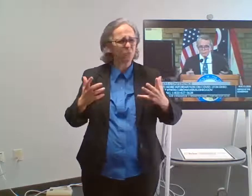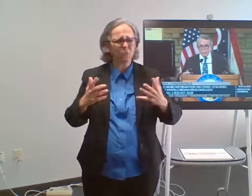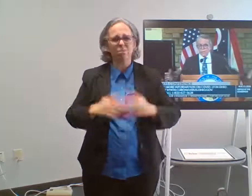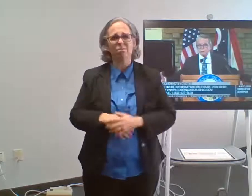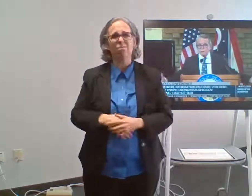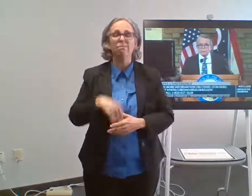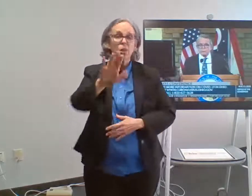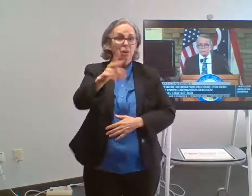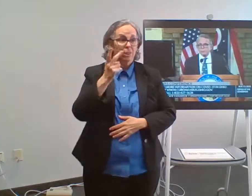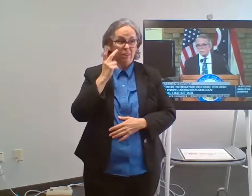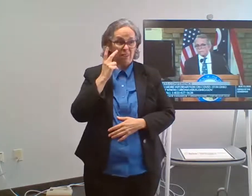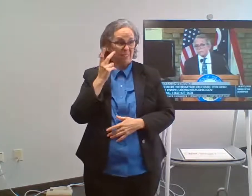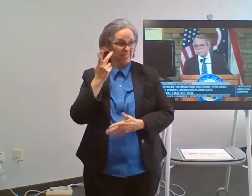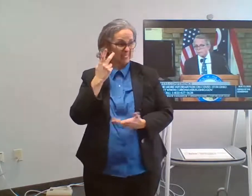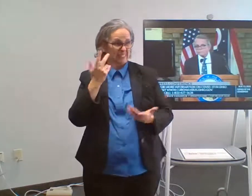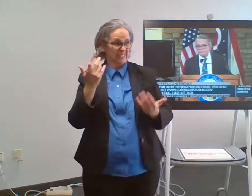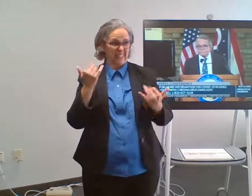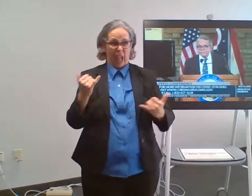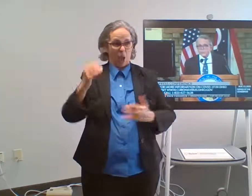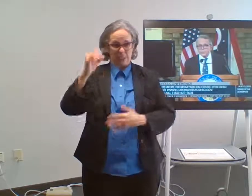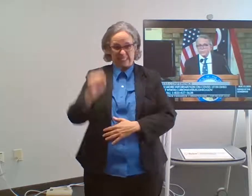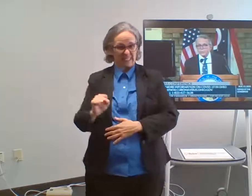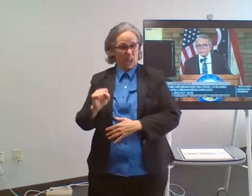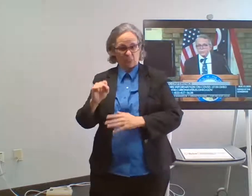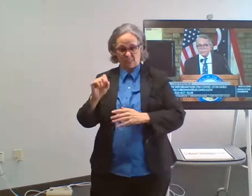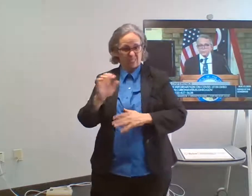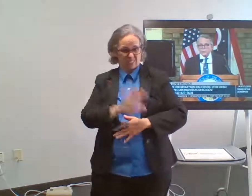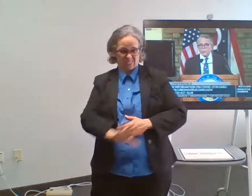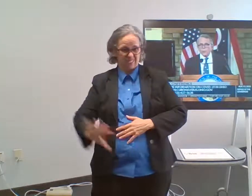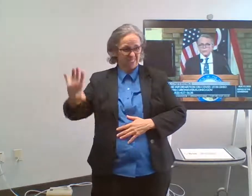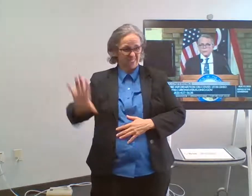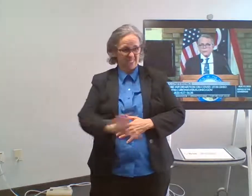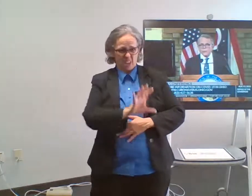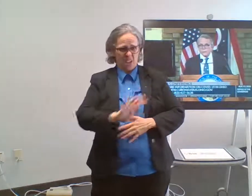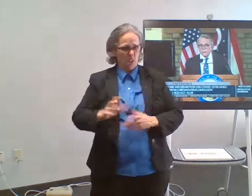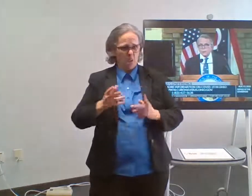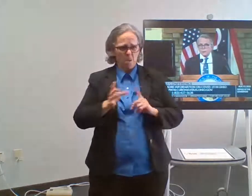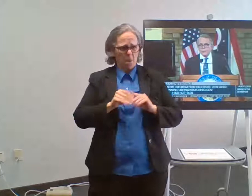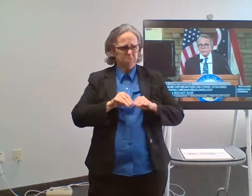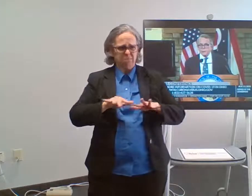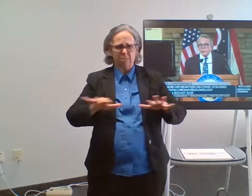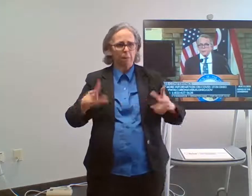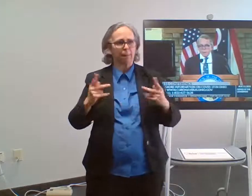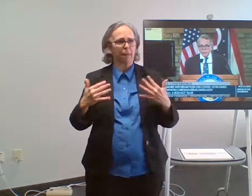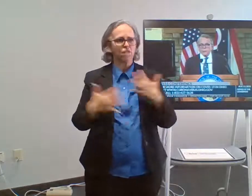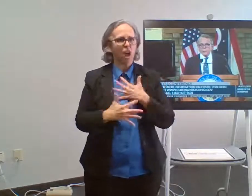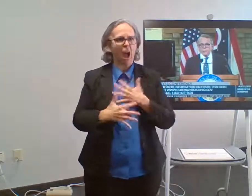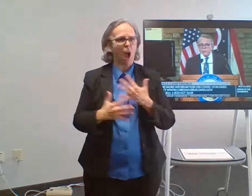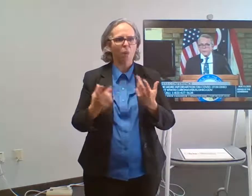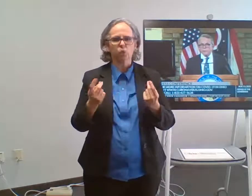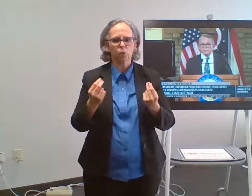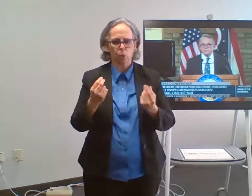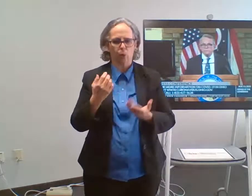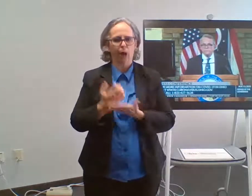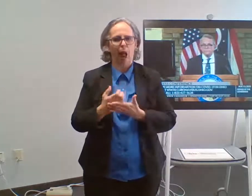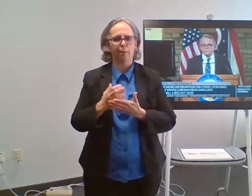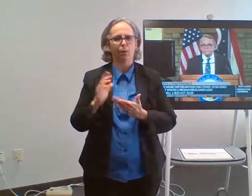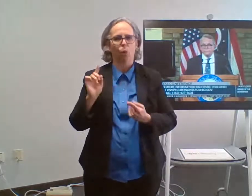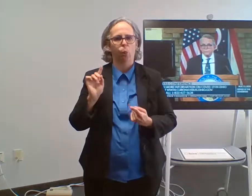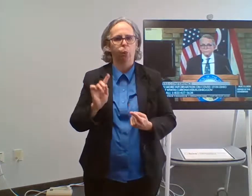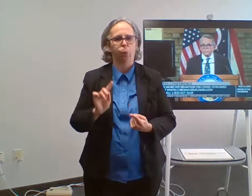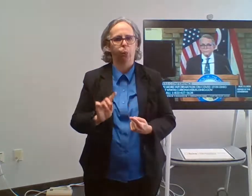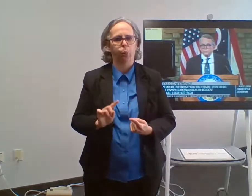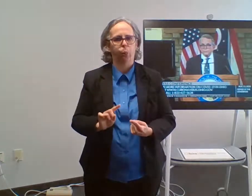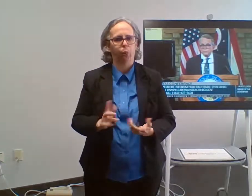and pull back because people are afraid. So it all is important, and we need the help and we need to build.